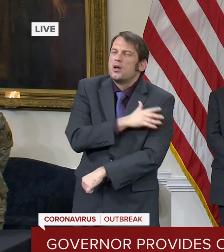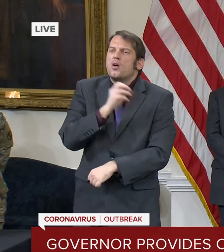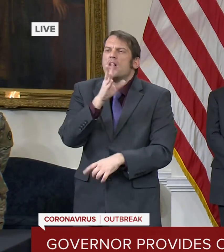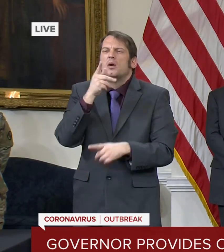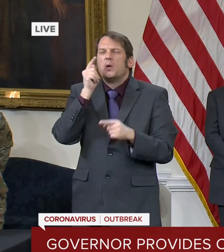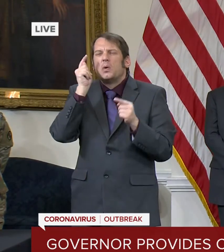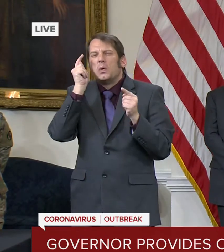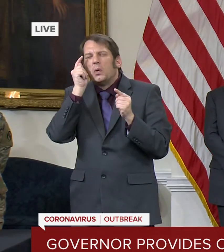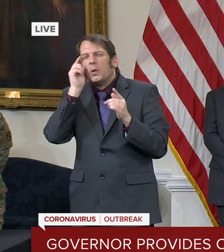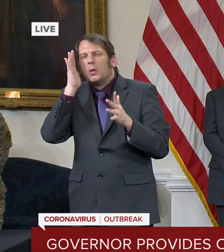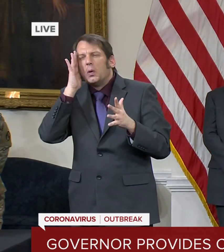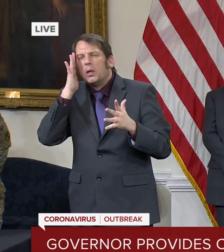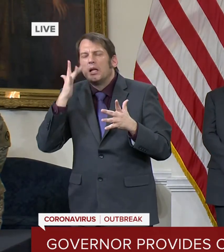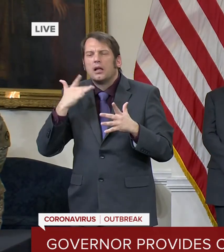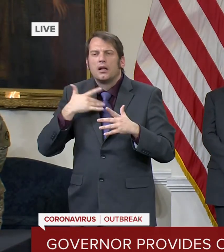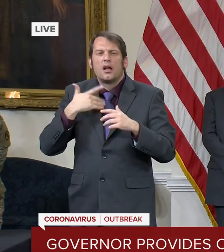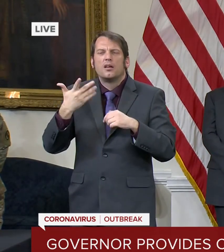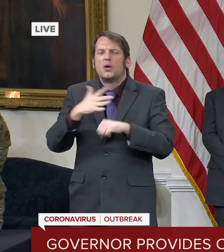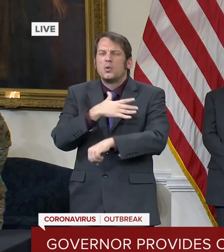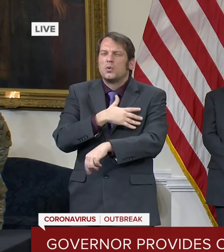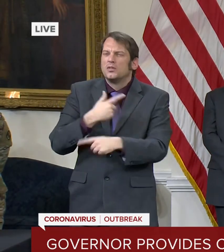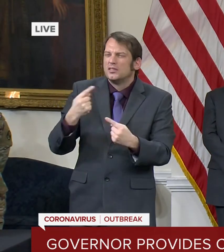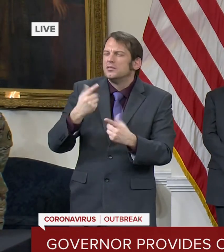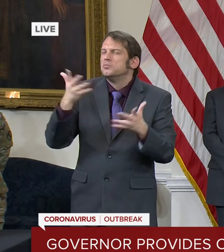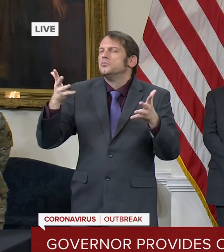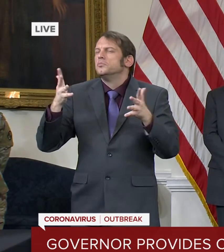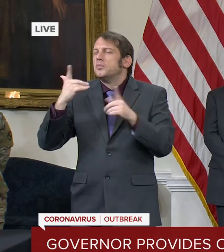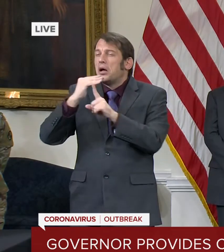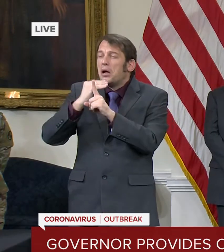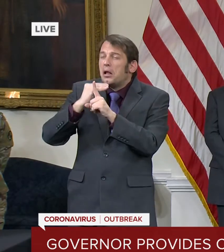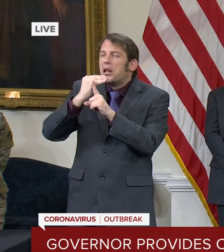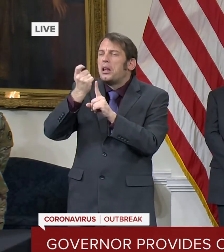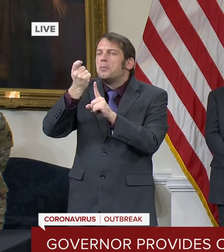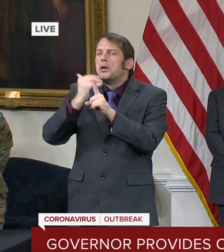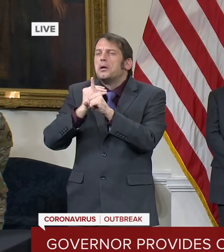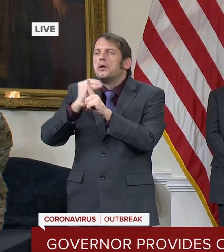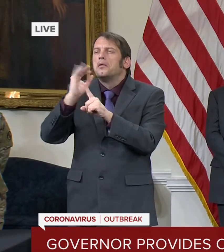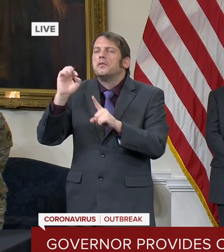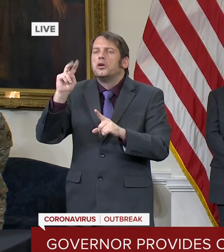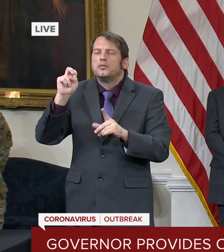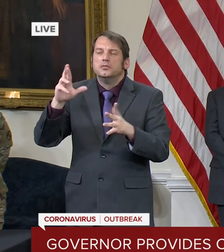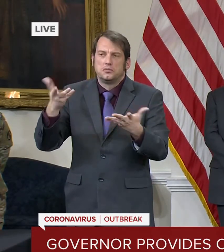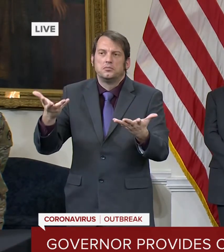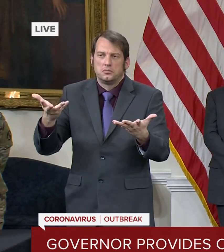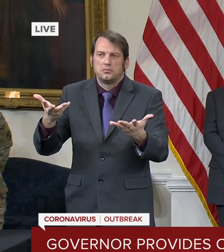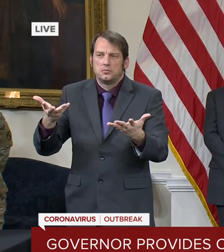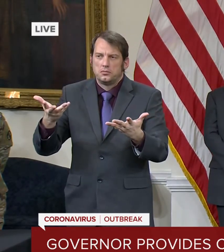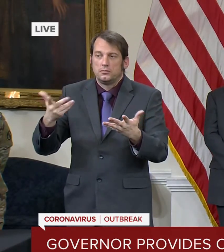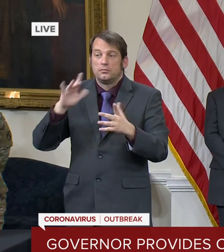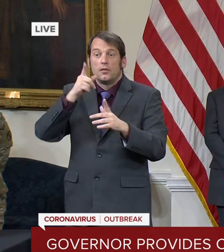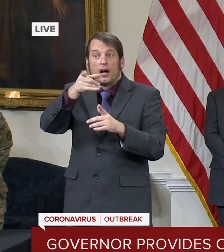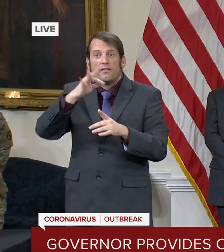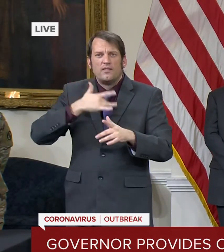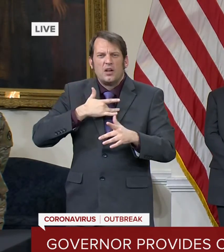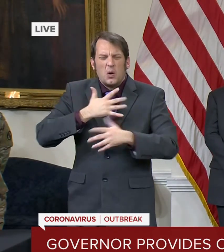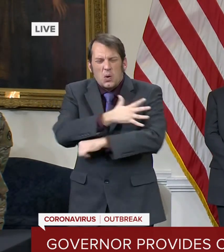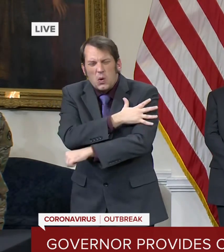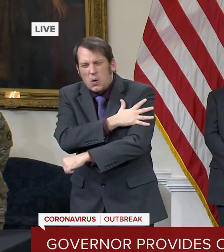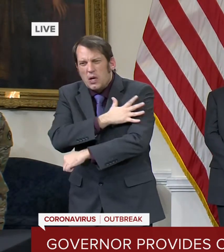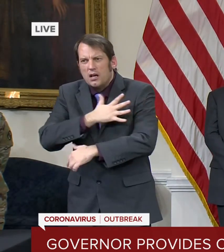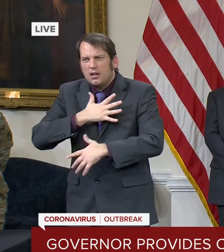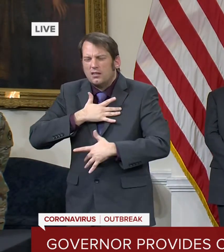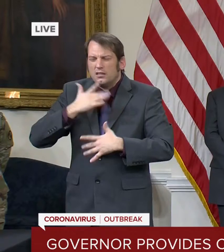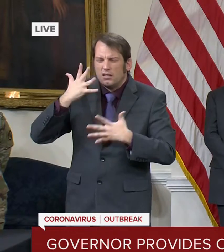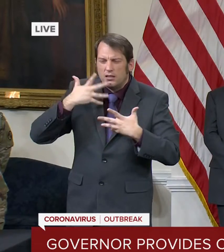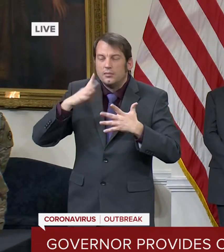fever. These side effects are a sign that our immune systems are kicking into gear, and they are normal